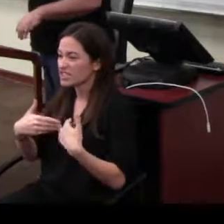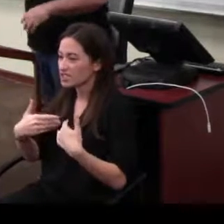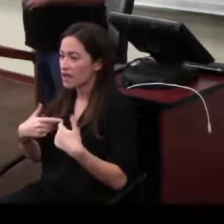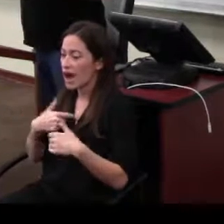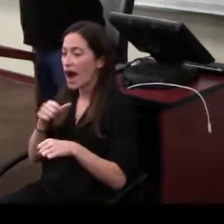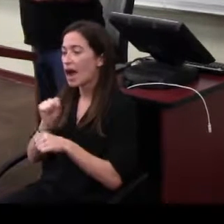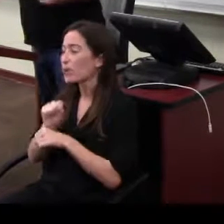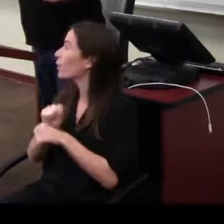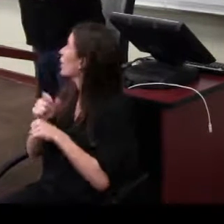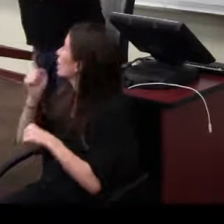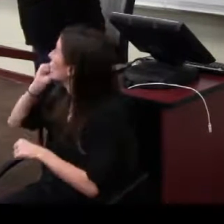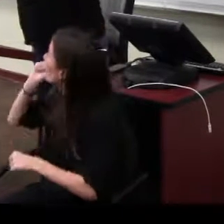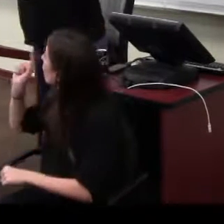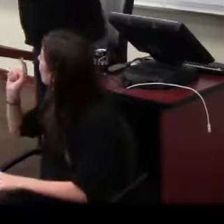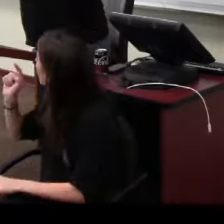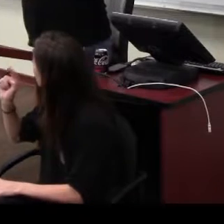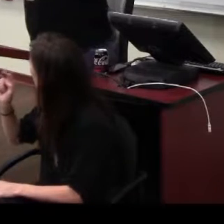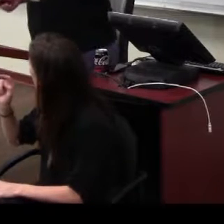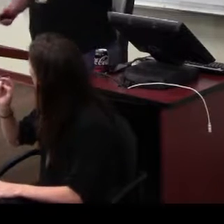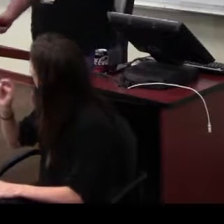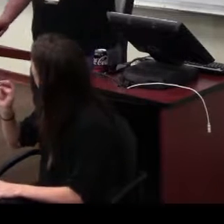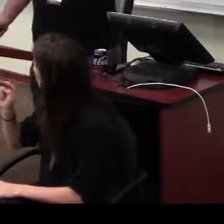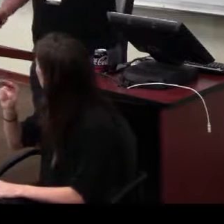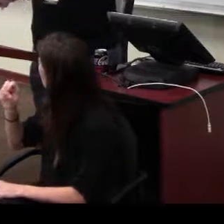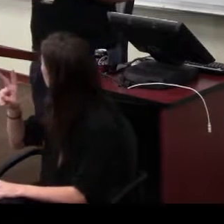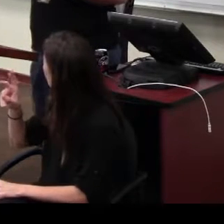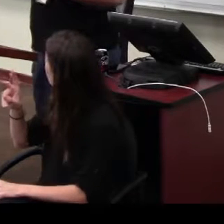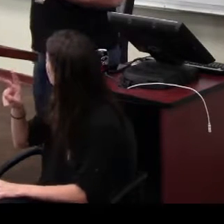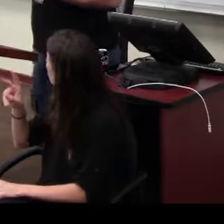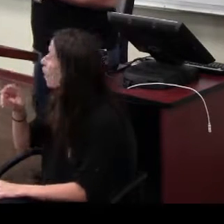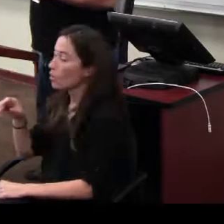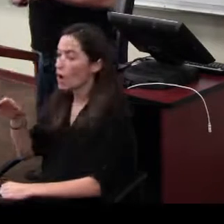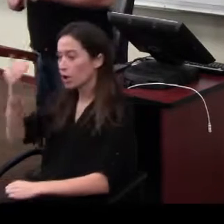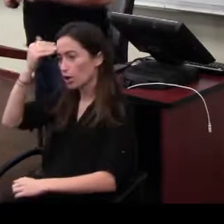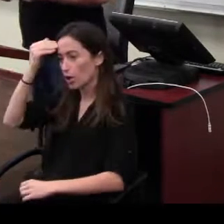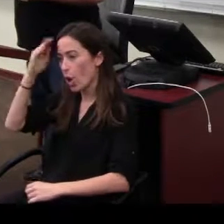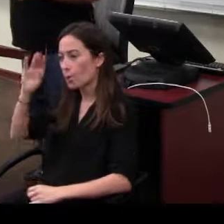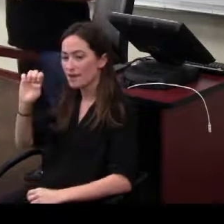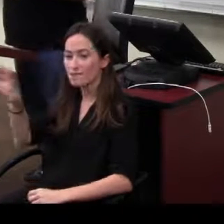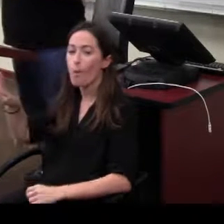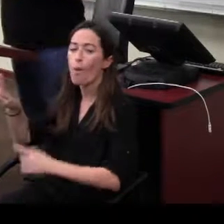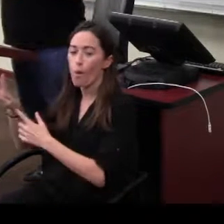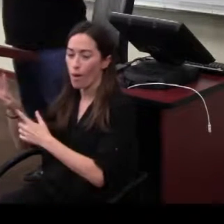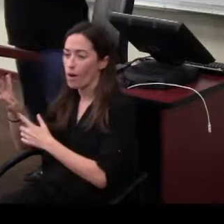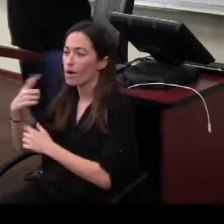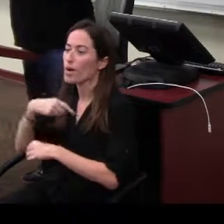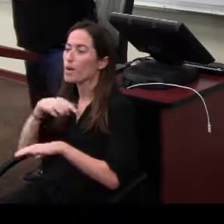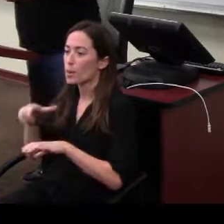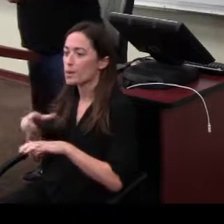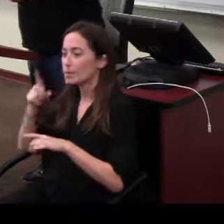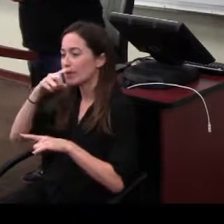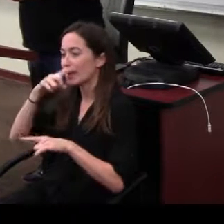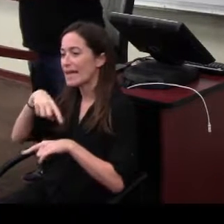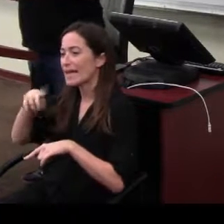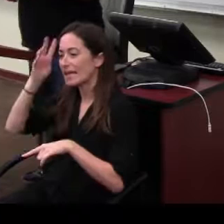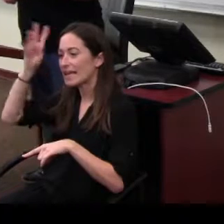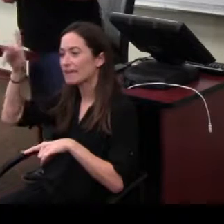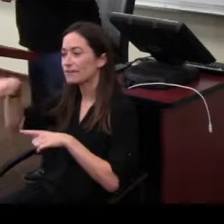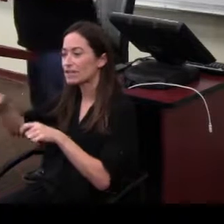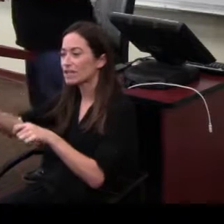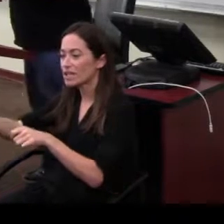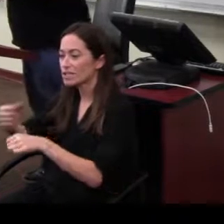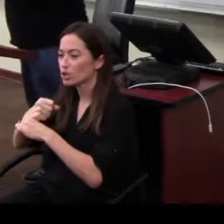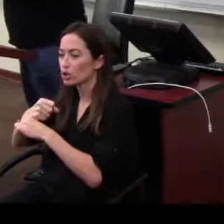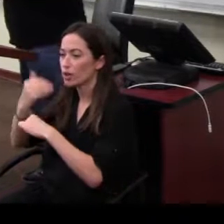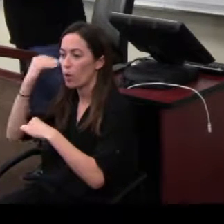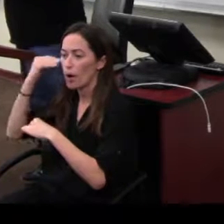I work for KnowBefor. We're an organization out of Clearwater here. We do a simulated phishing and a security